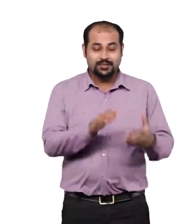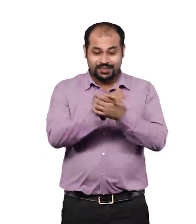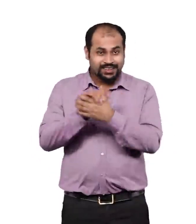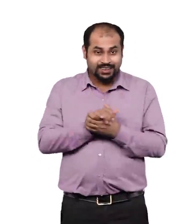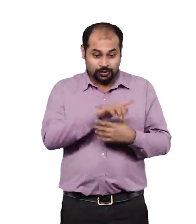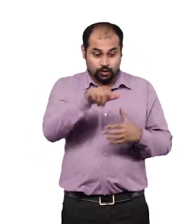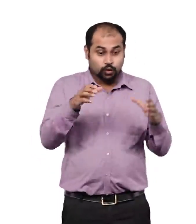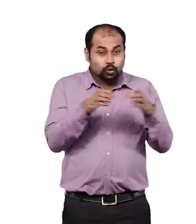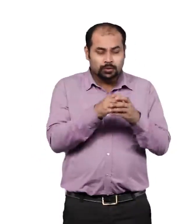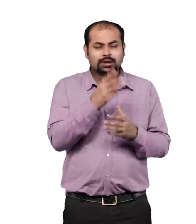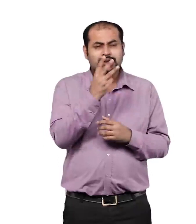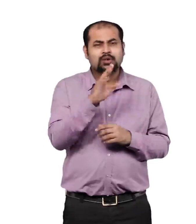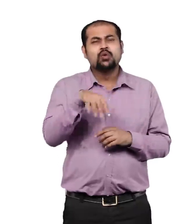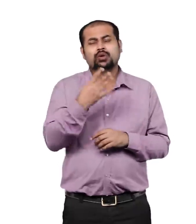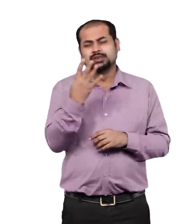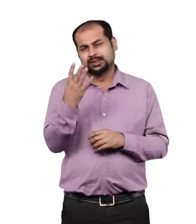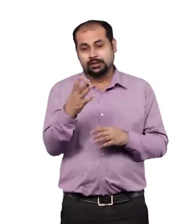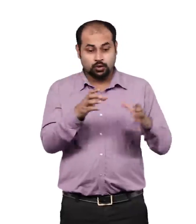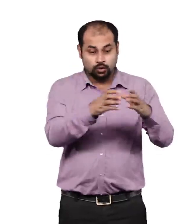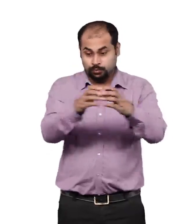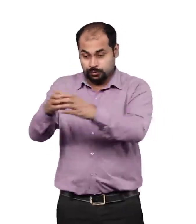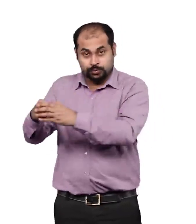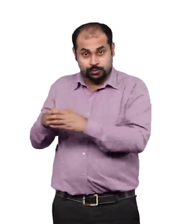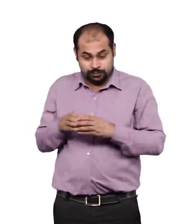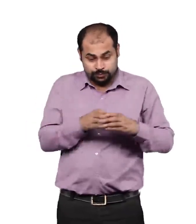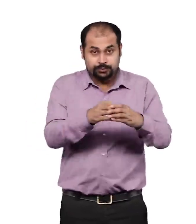Make a group of 3 to 4 friends.